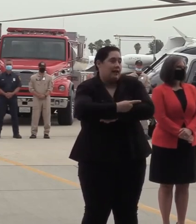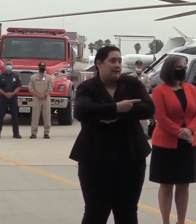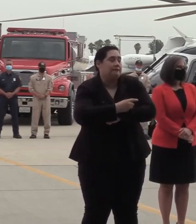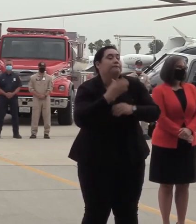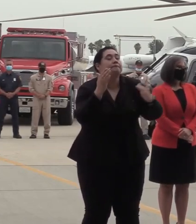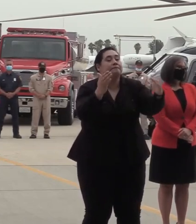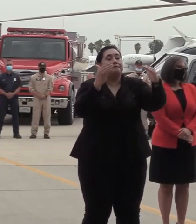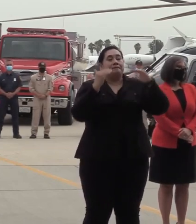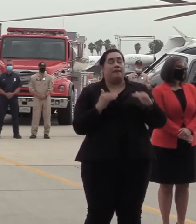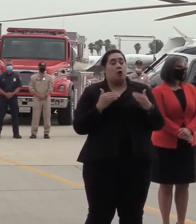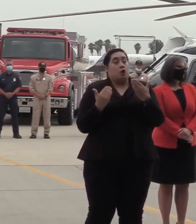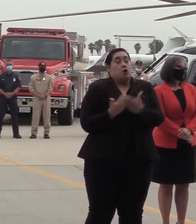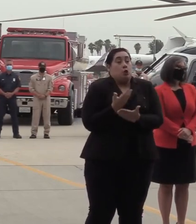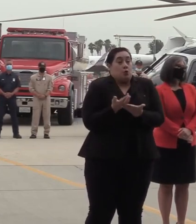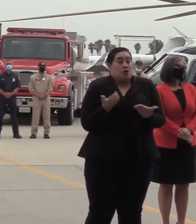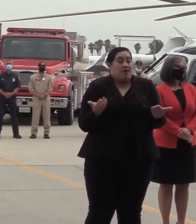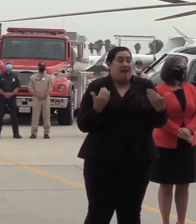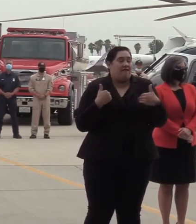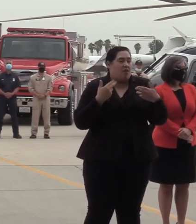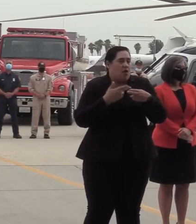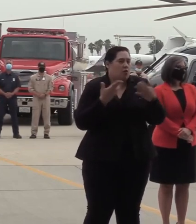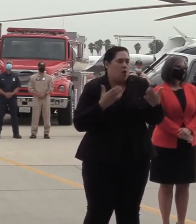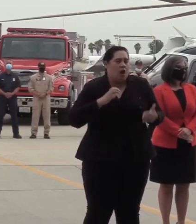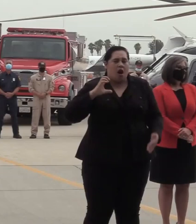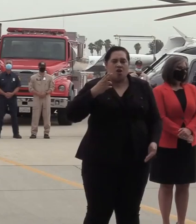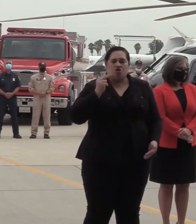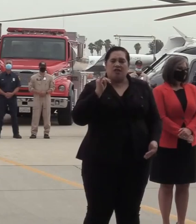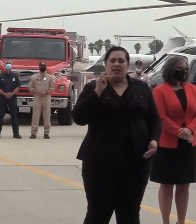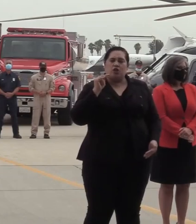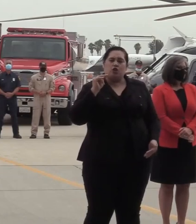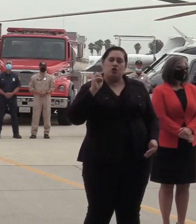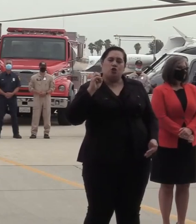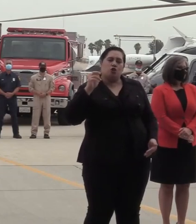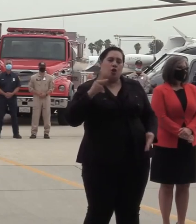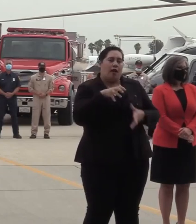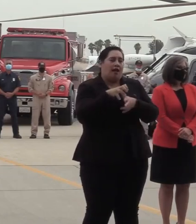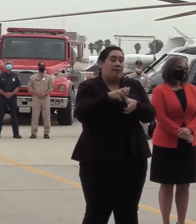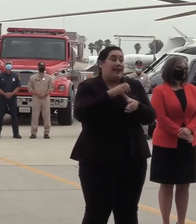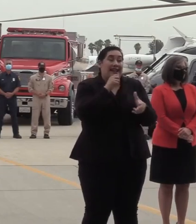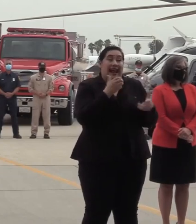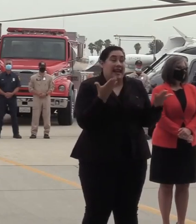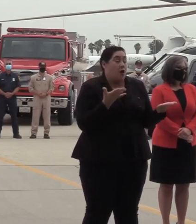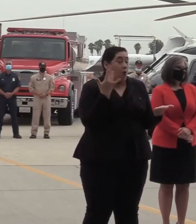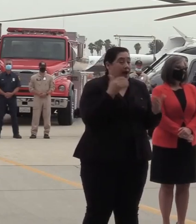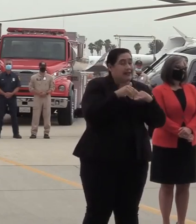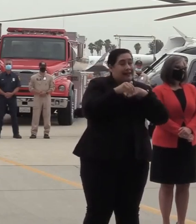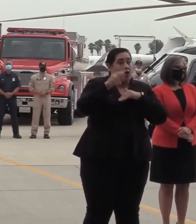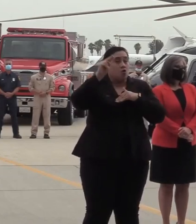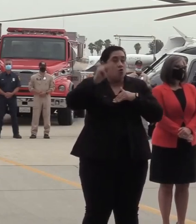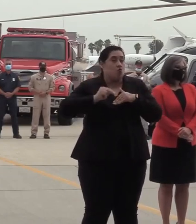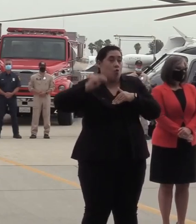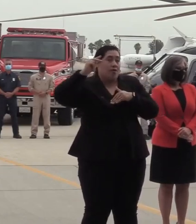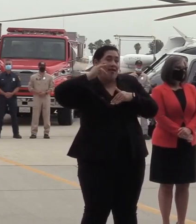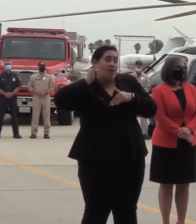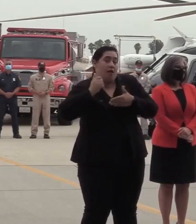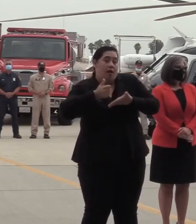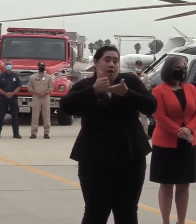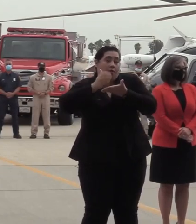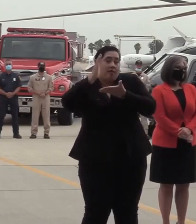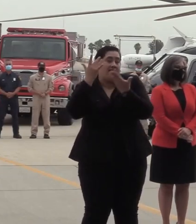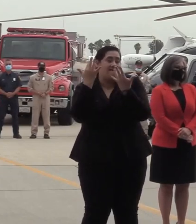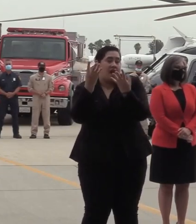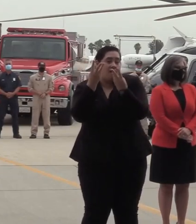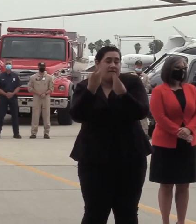needed, is the Chinook helicopter. It's not here today because it's deployed to Northern California to assist with their